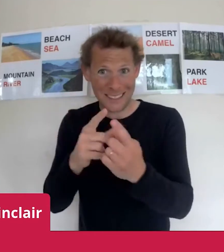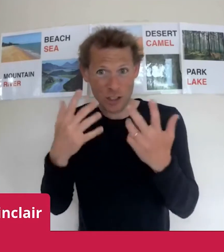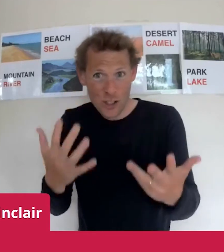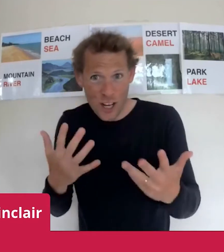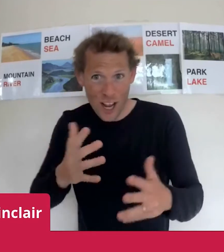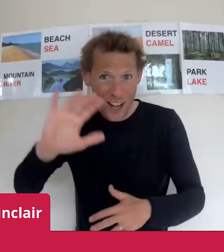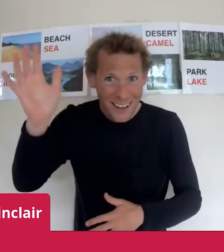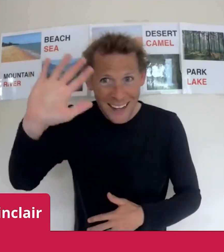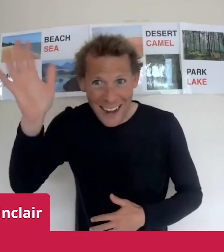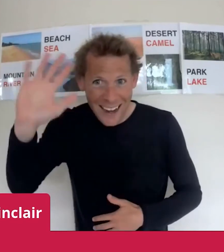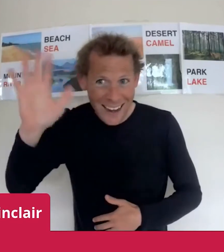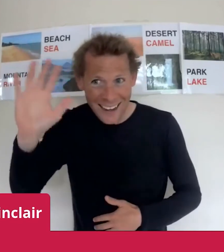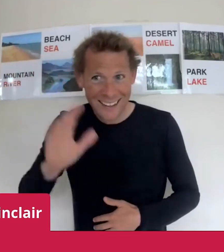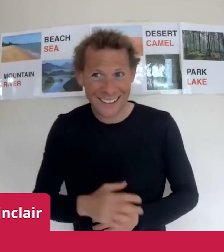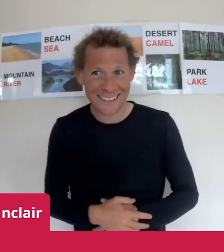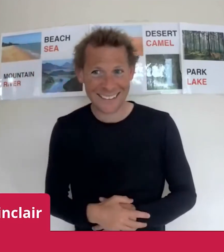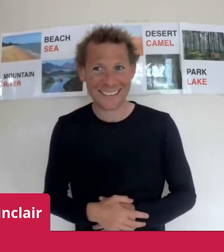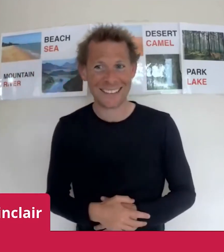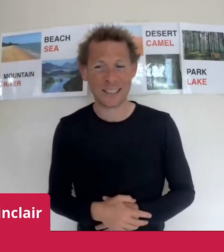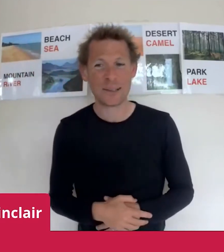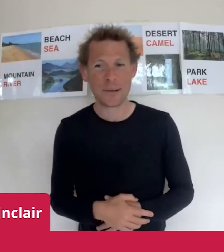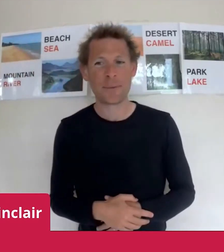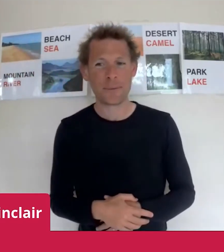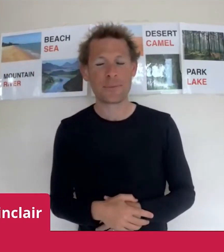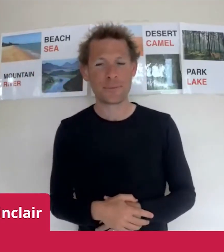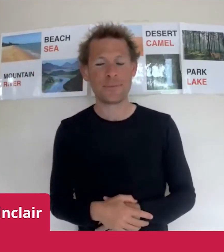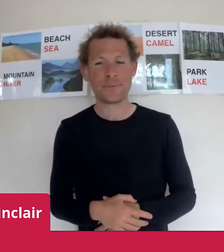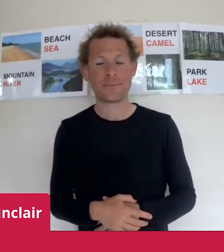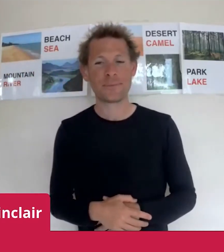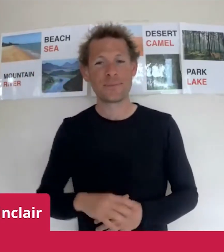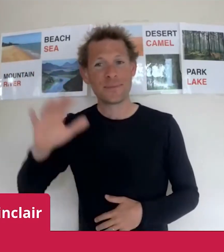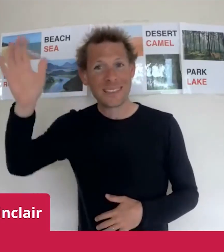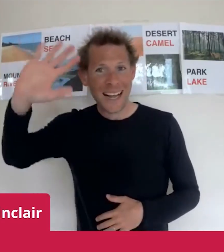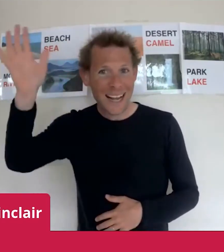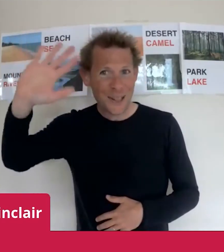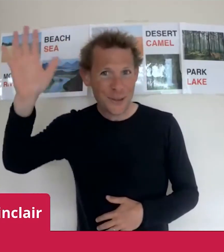So imagine you're meeting me now. I'll say, hello.